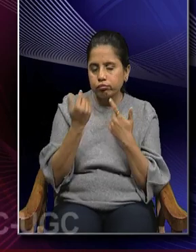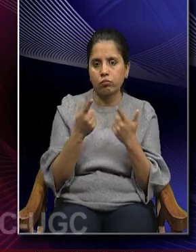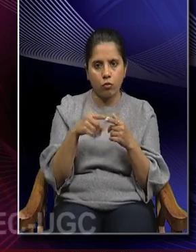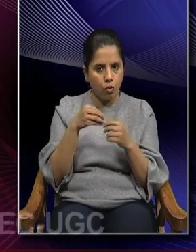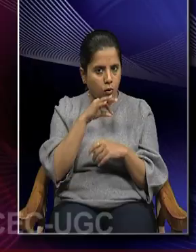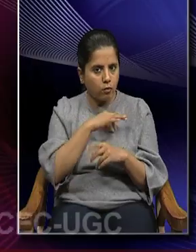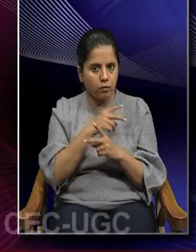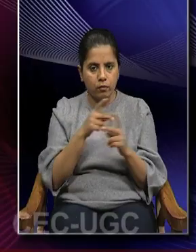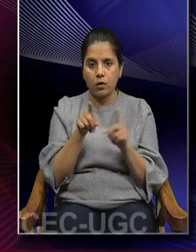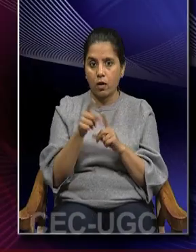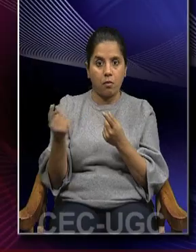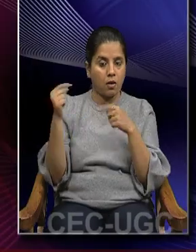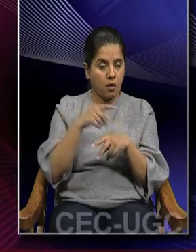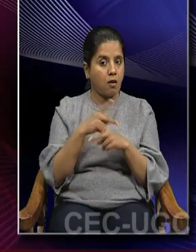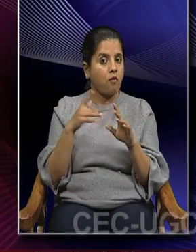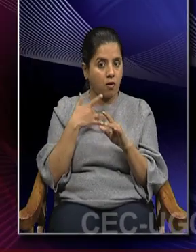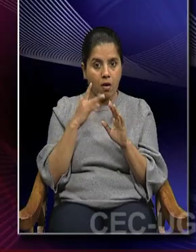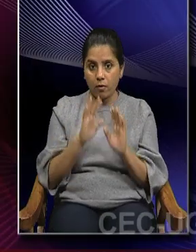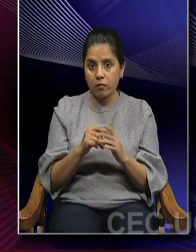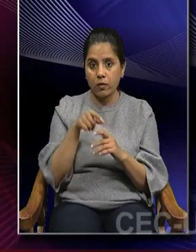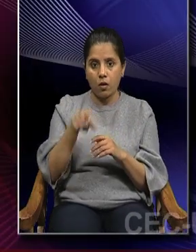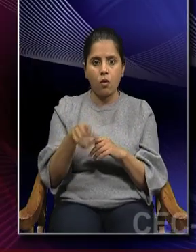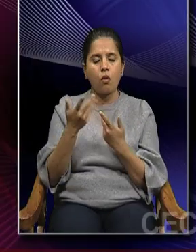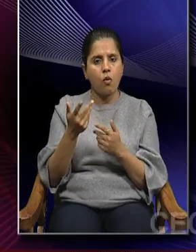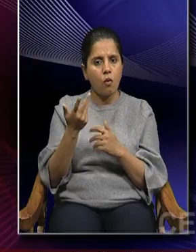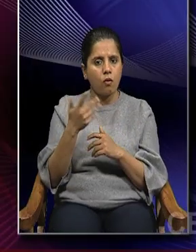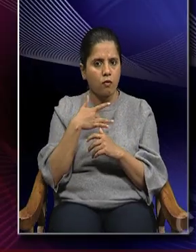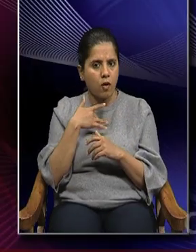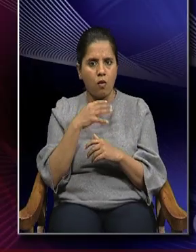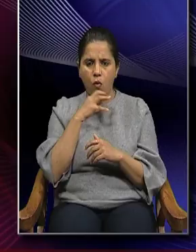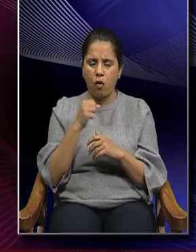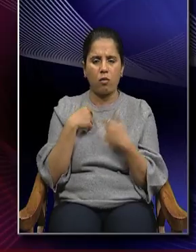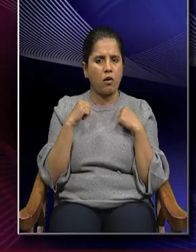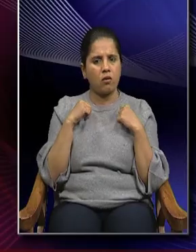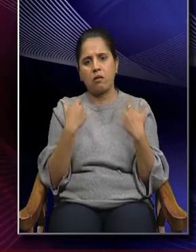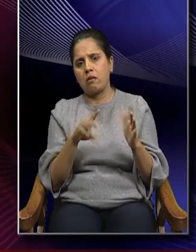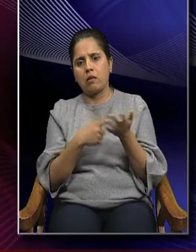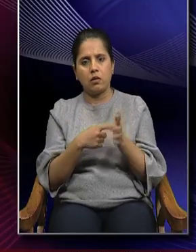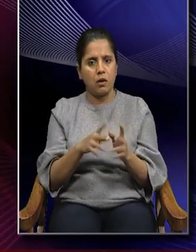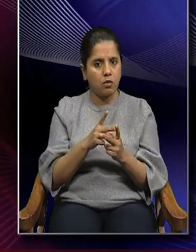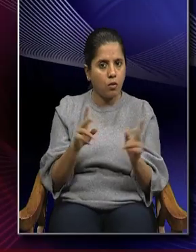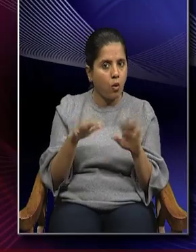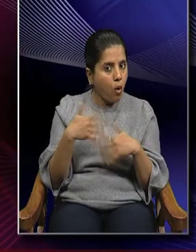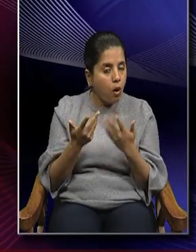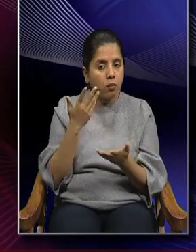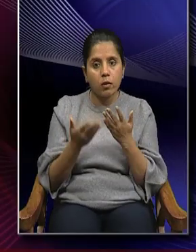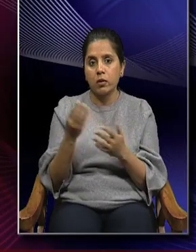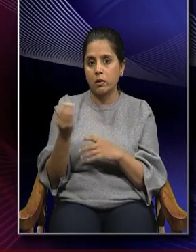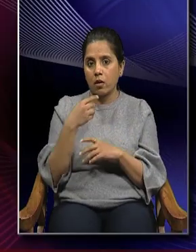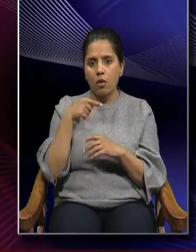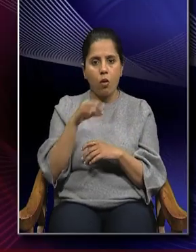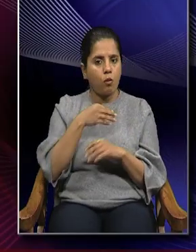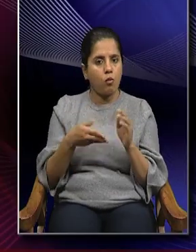there also comes a stage where they grow old and they take retirement, or they are not in a position to earn